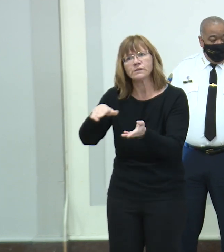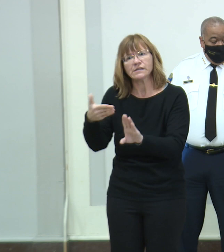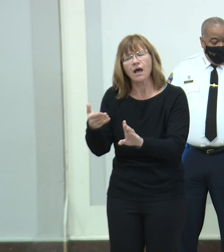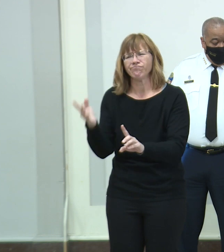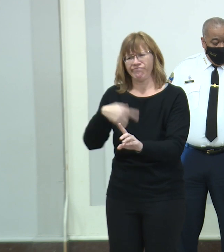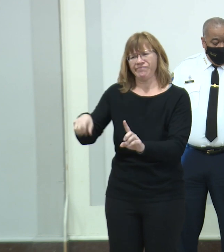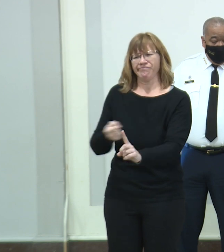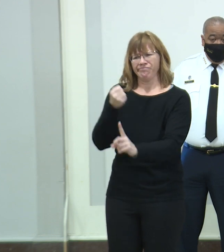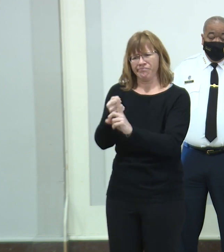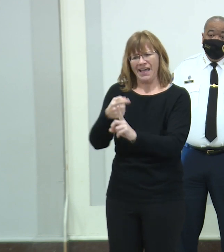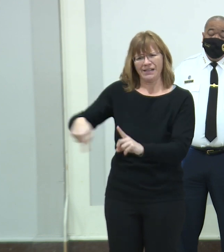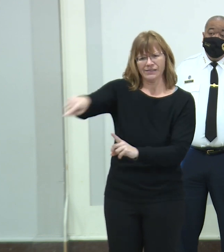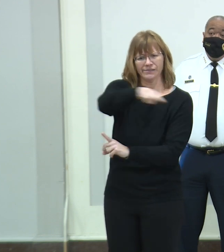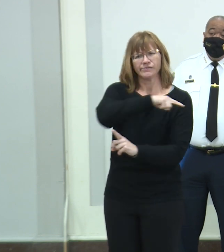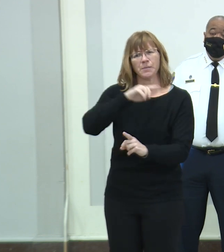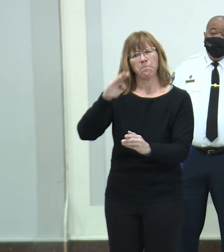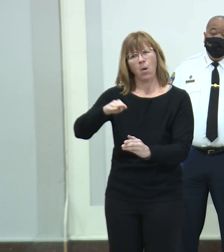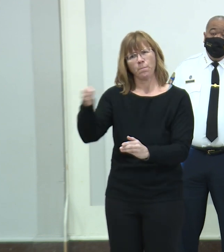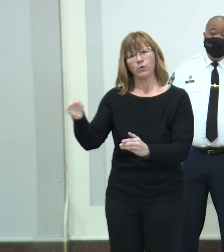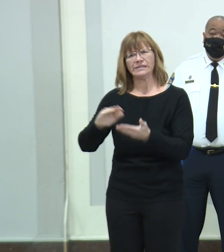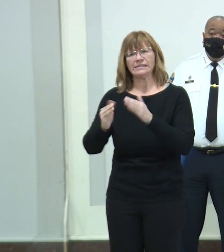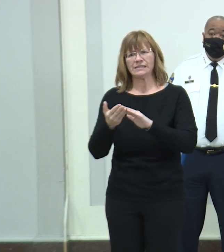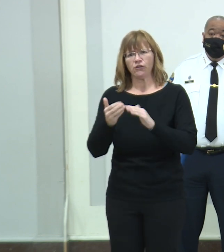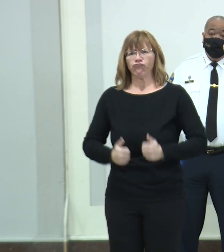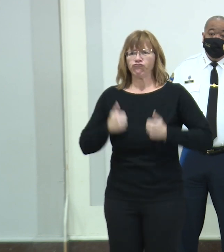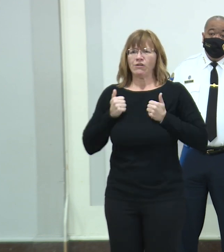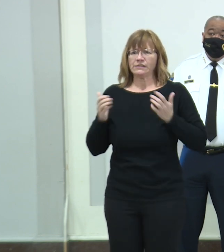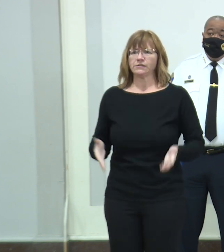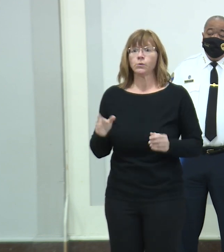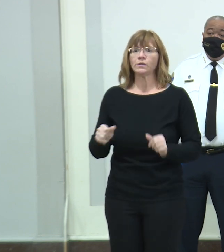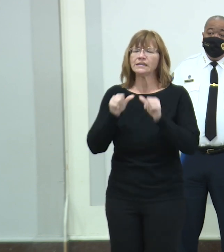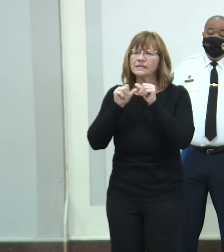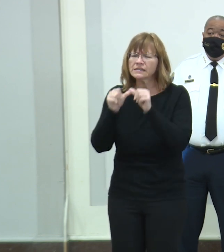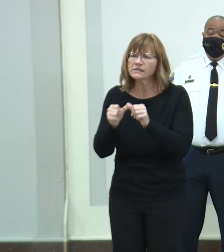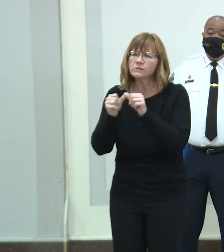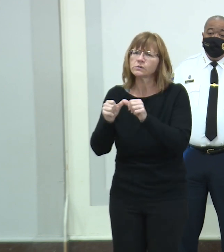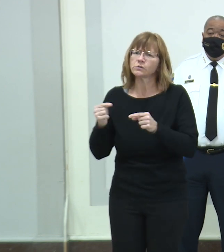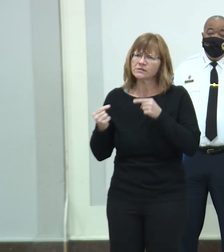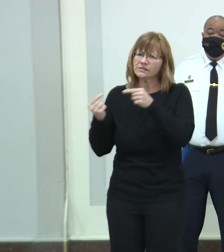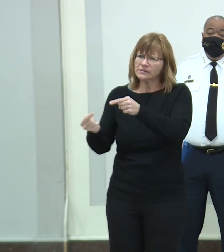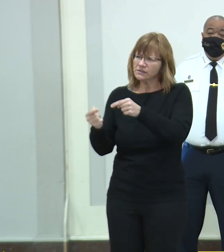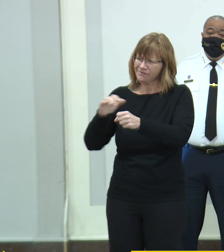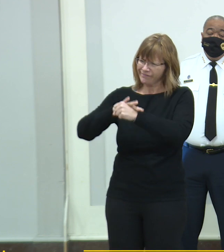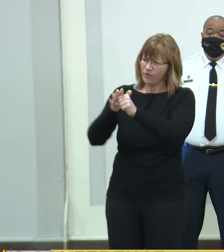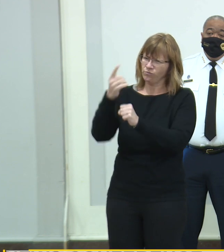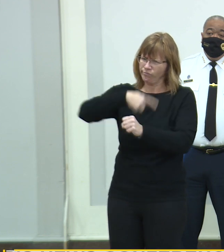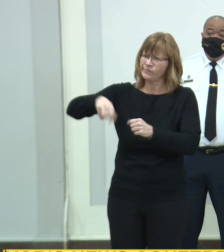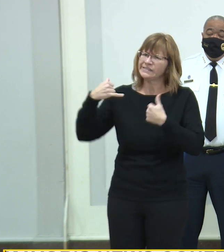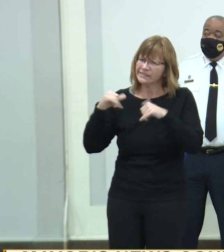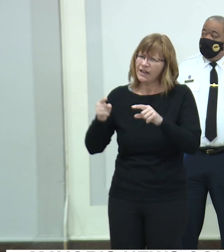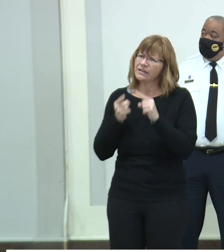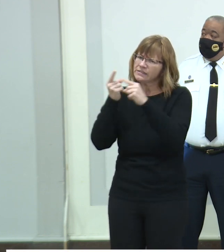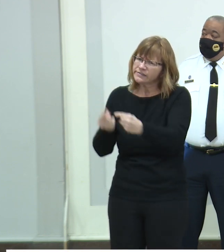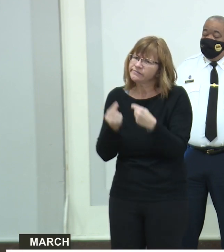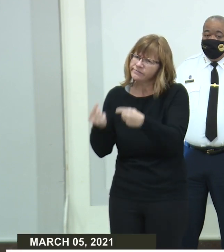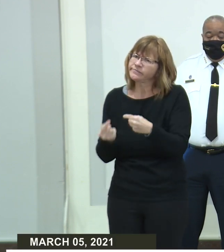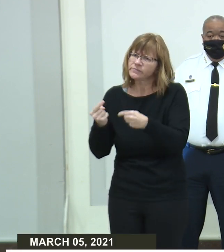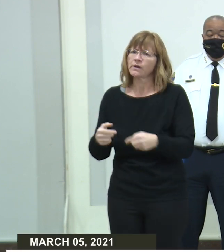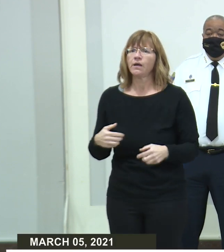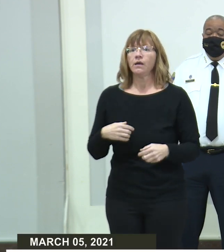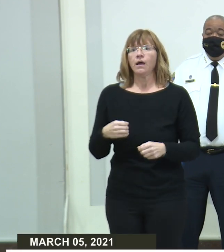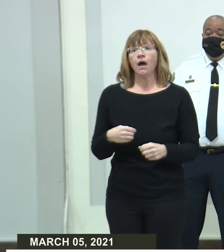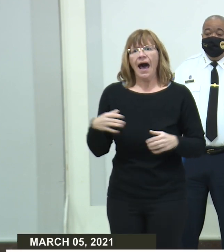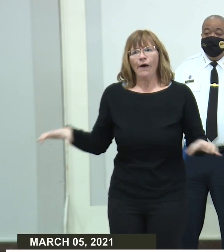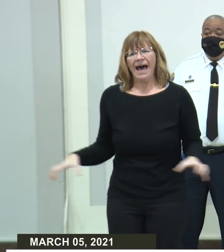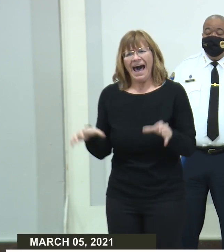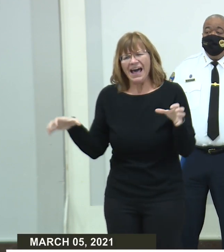pandemic. And as we continue to battle this pandemic, we must keep in mind that the actions we take are about the health and safety